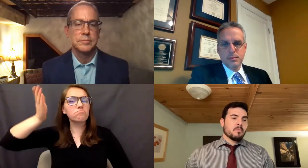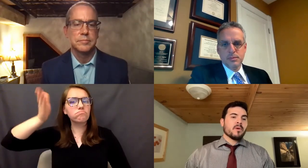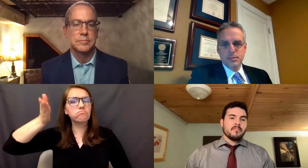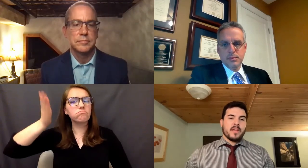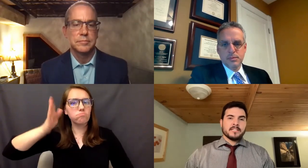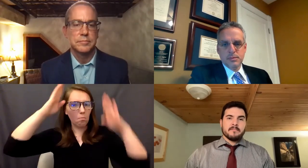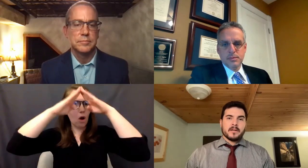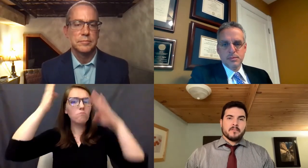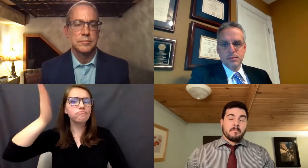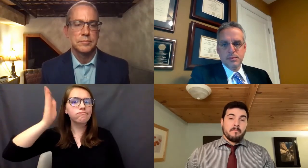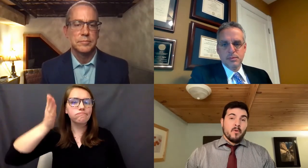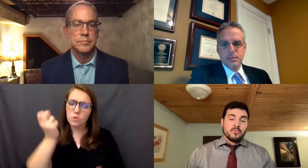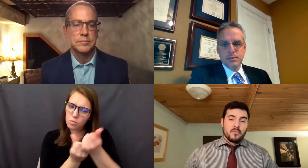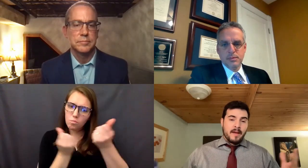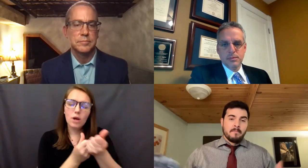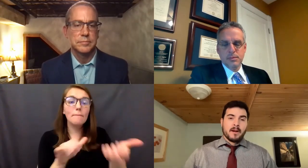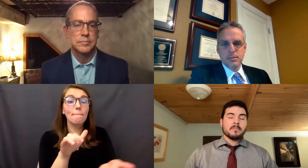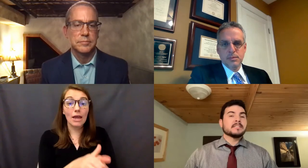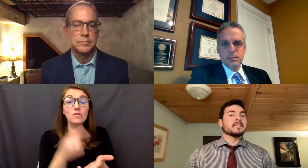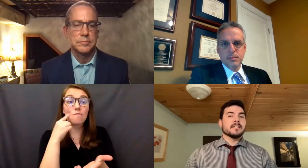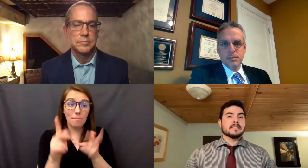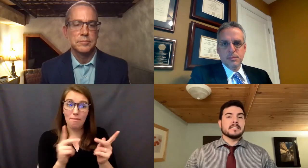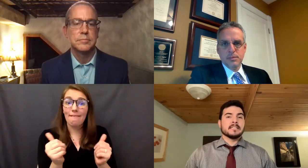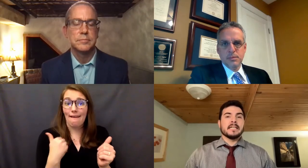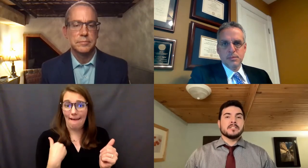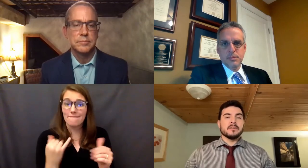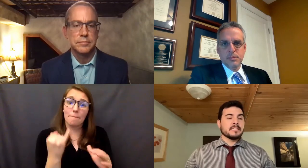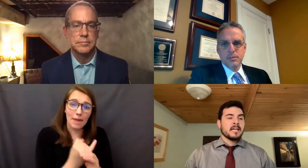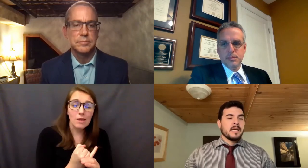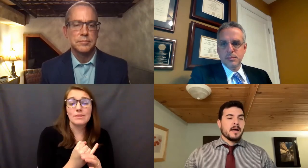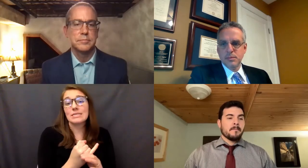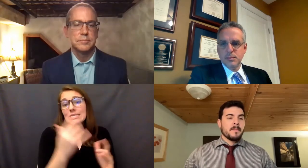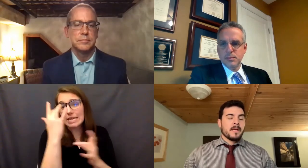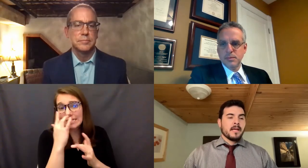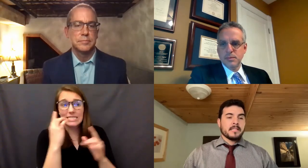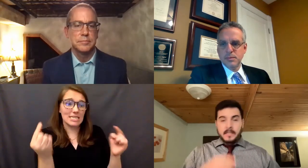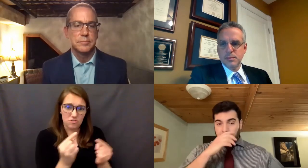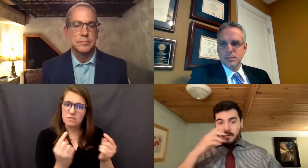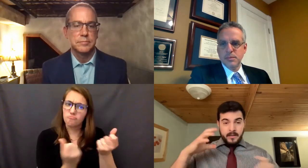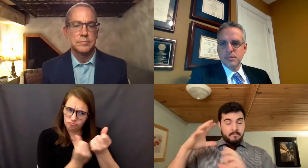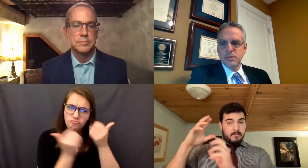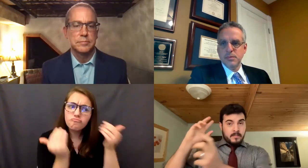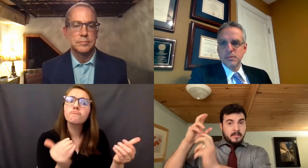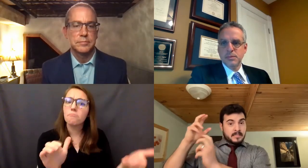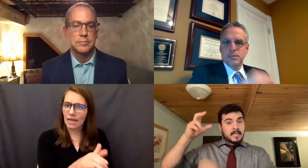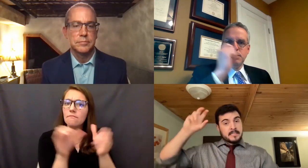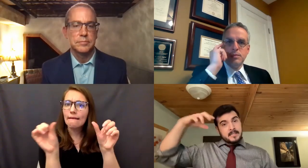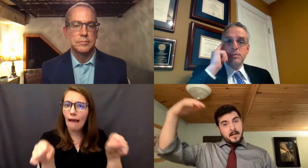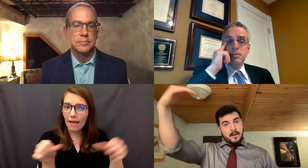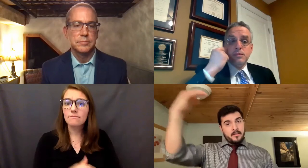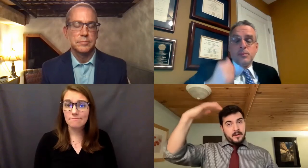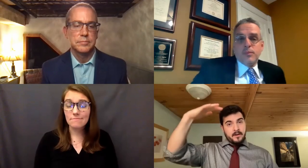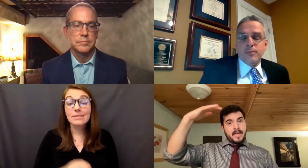to supporting the vocation of marriage for folks who have impairments, illnesses, and injuries. He sometimes